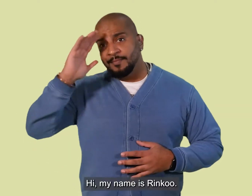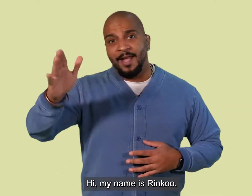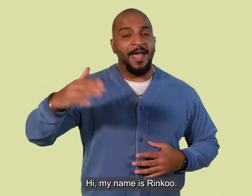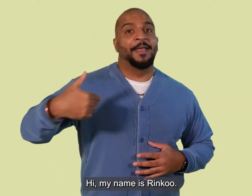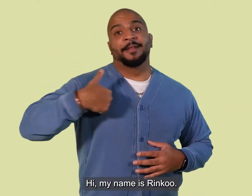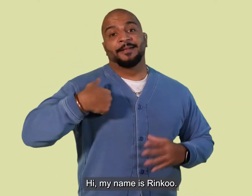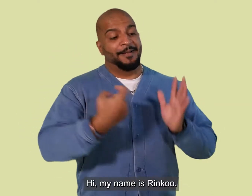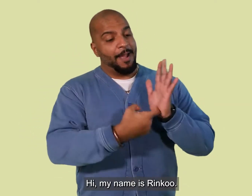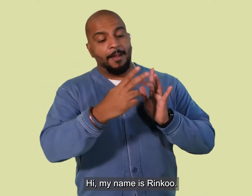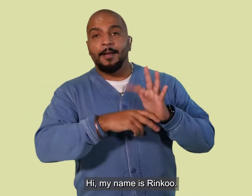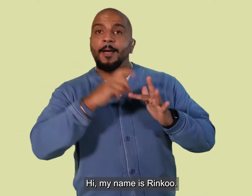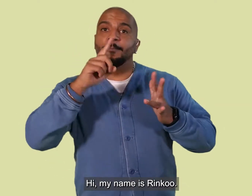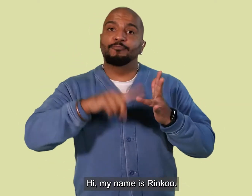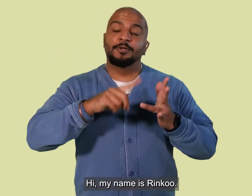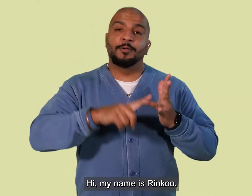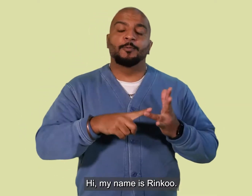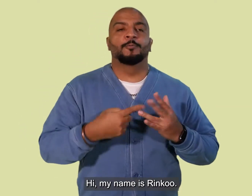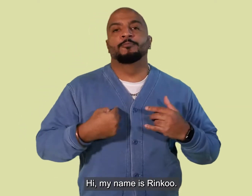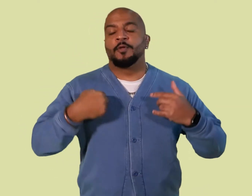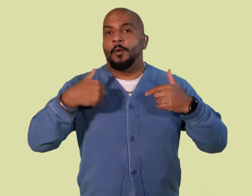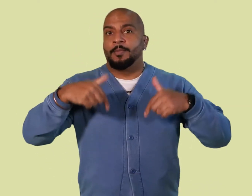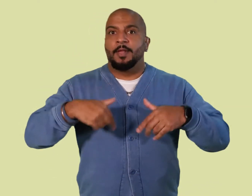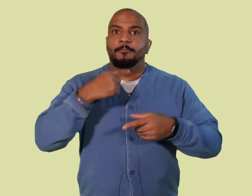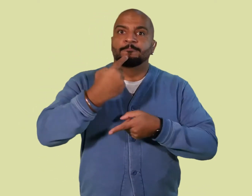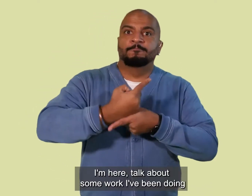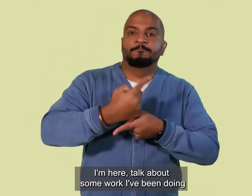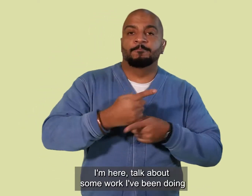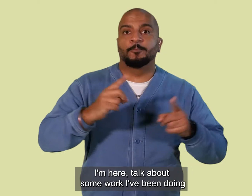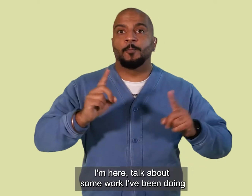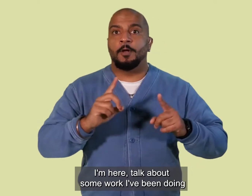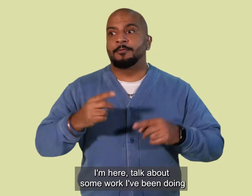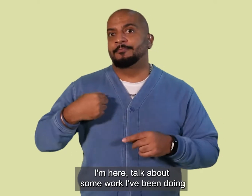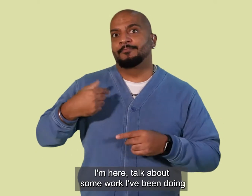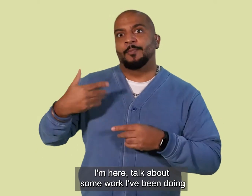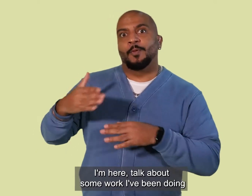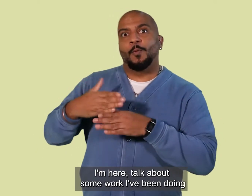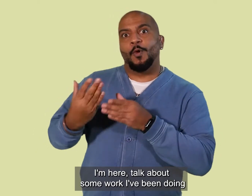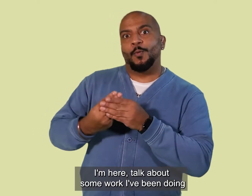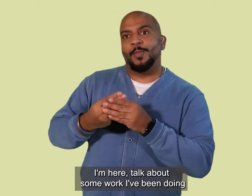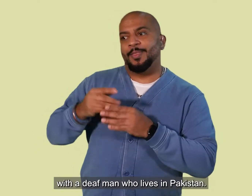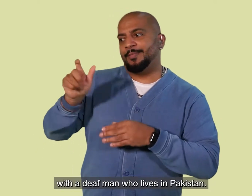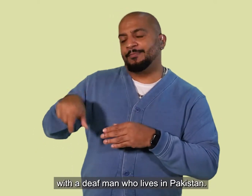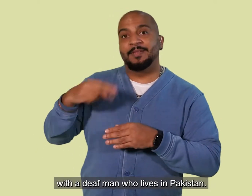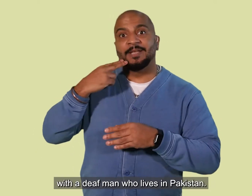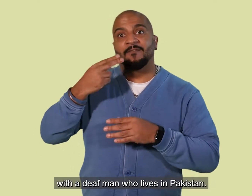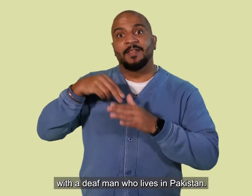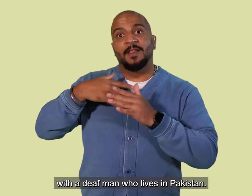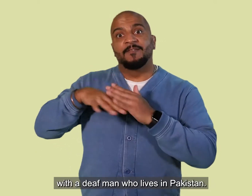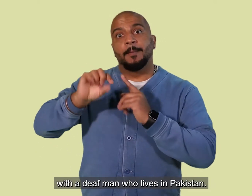Hi, my name is Rinku. I'm here to talk about some work I've been doing with a deaf man who